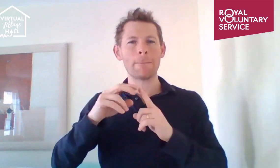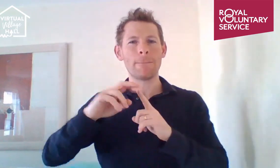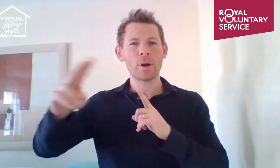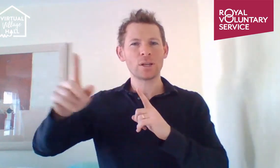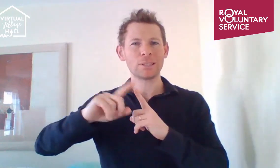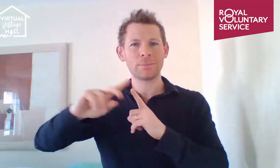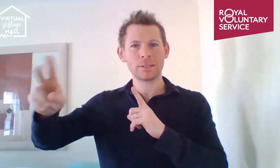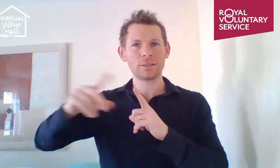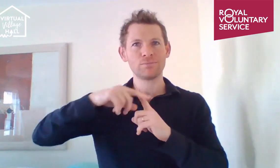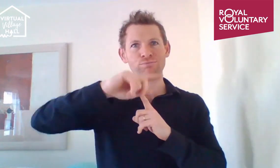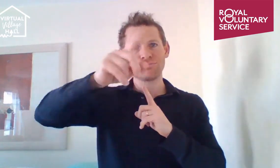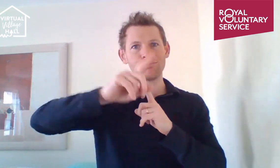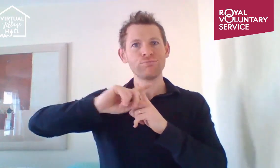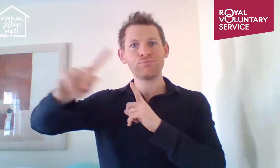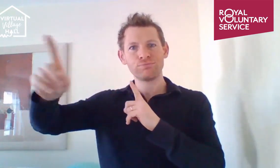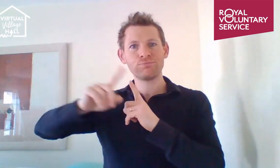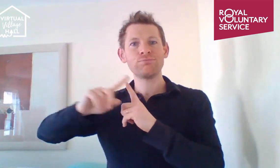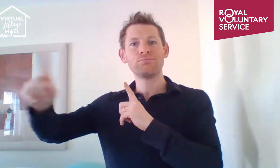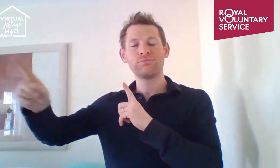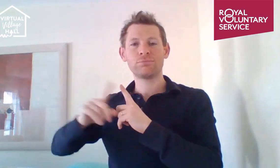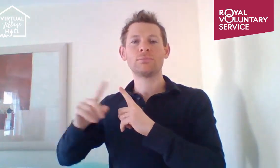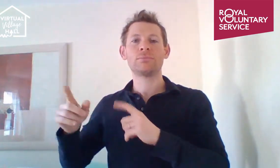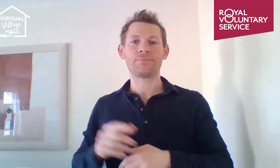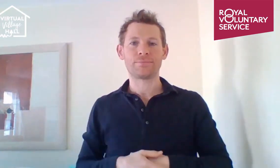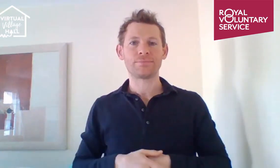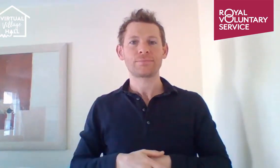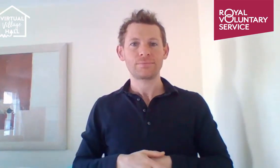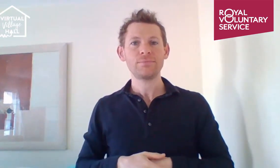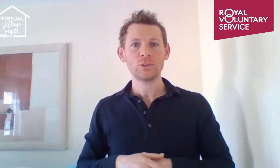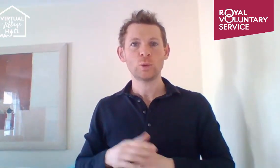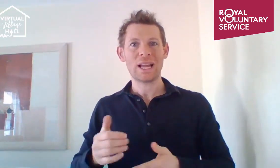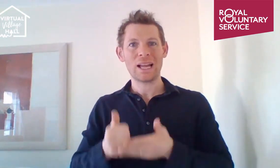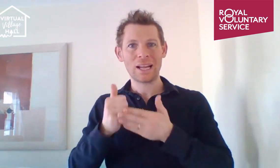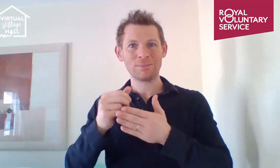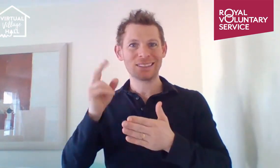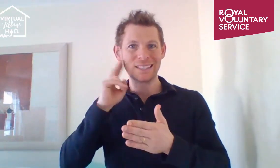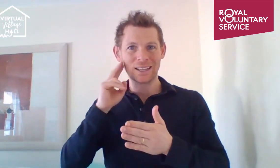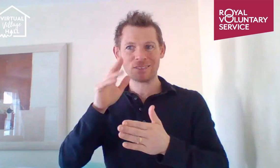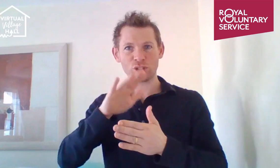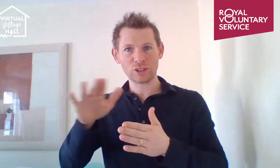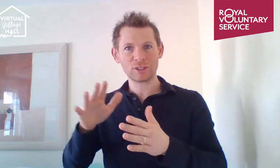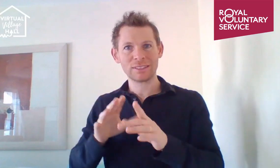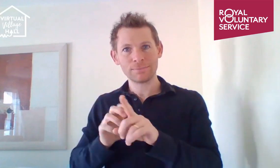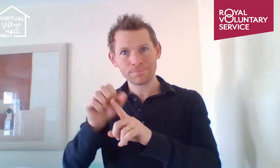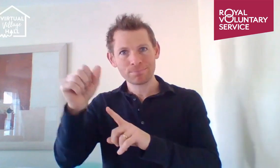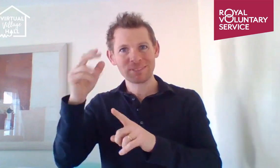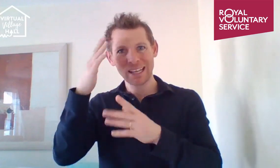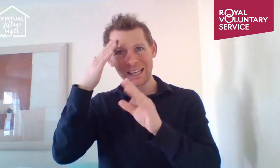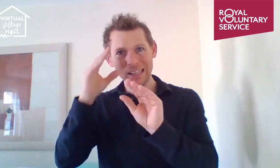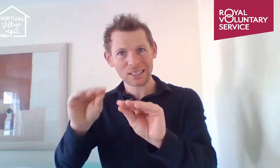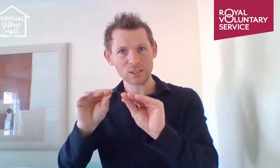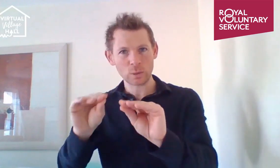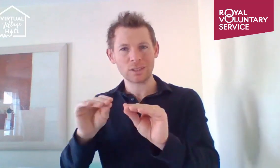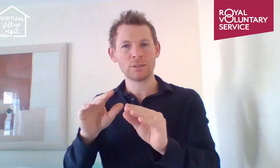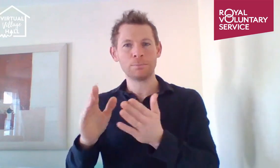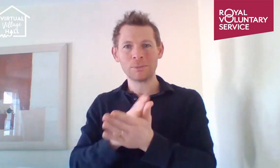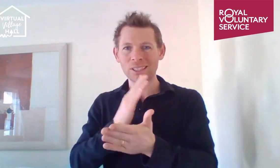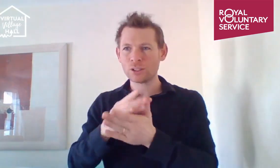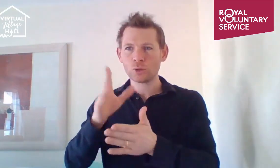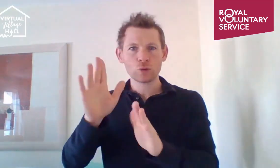would travel, across, different schools and they would meet with deaf children there. And that helps deaf children to catch up with their education